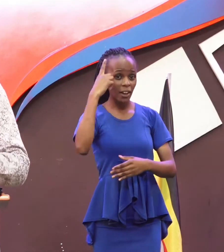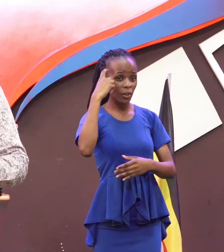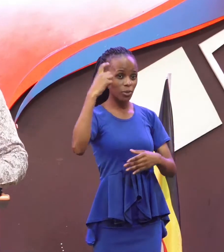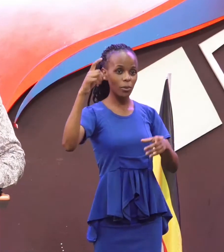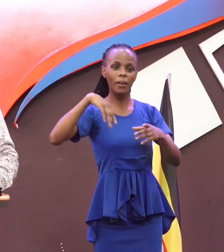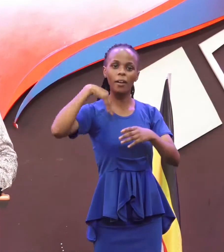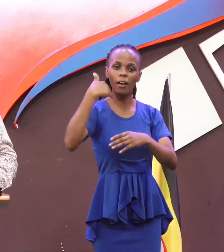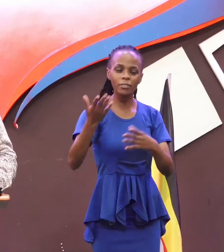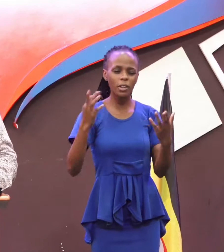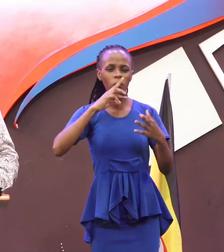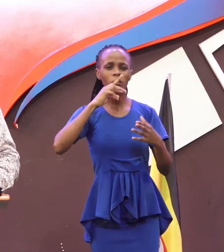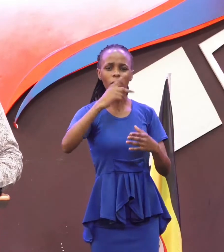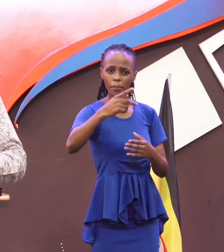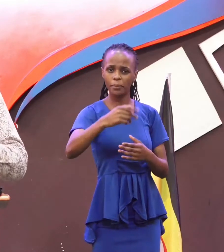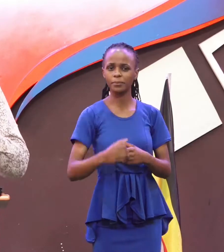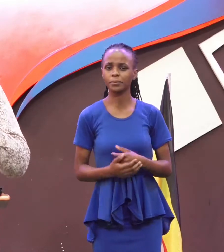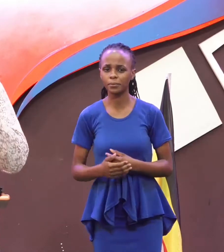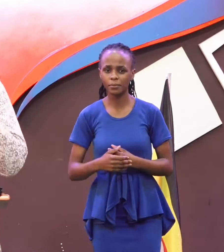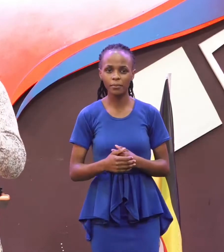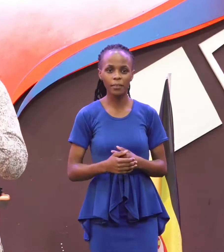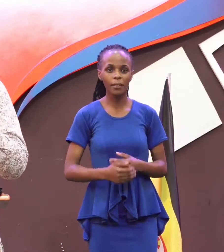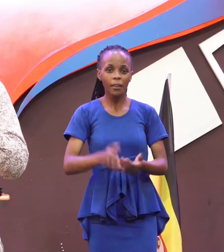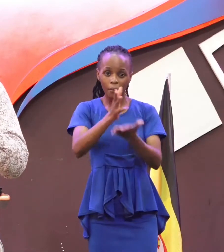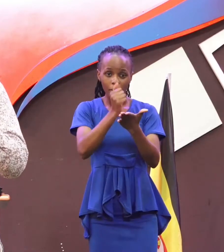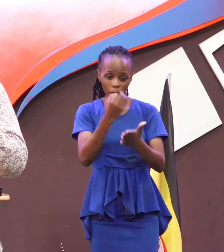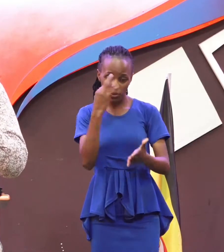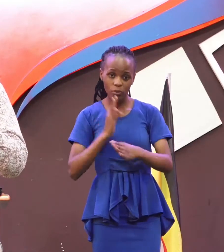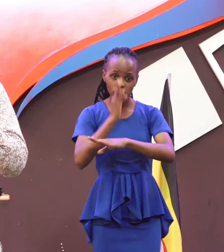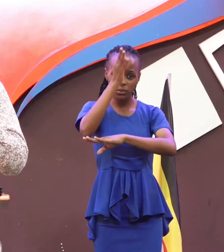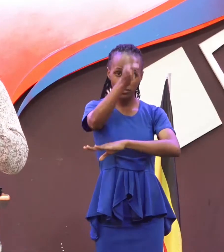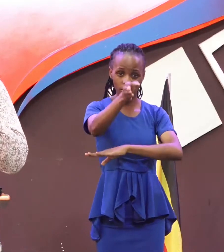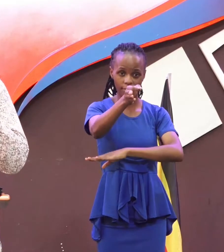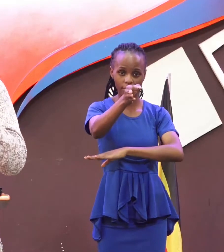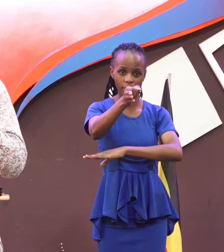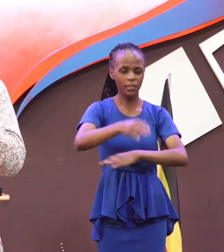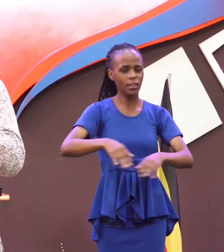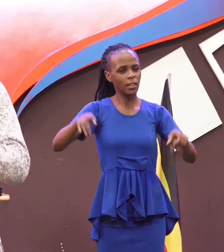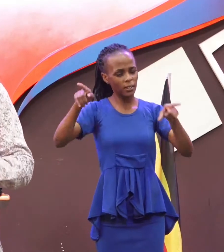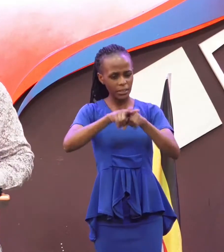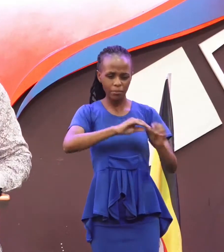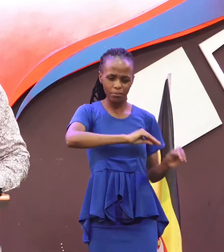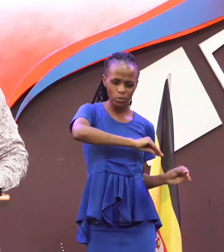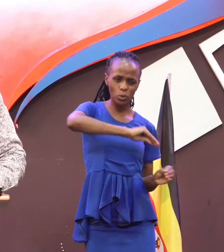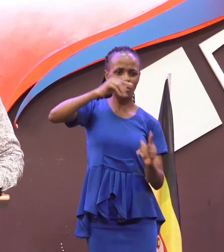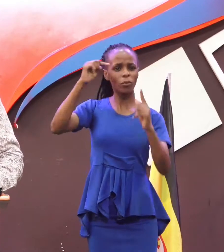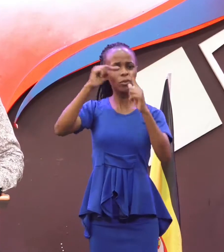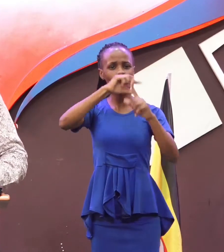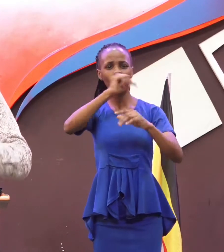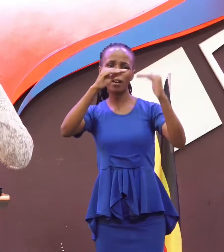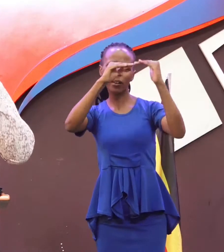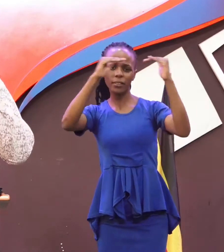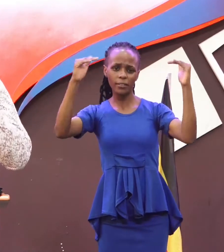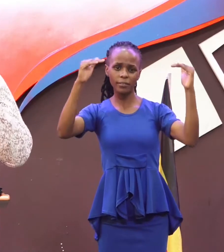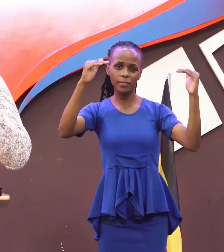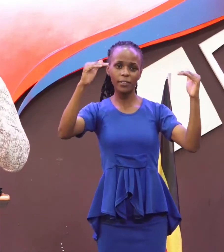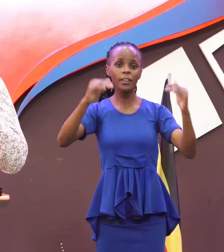okizemu. The question I want you to spend the night having answered it. Olwamagenda go. Because of your destiny. N'olwokuva ku ddala erimu ogenda ku ddala eddala. And for you to leave one level